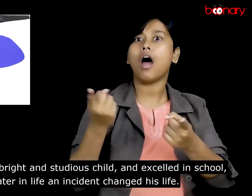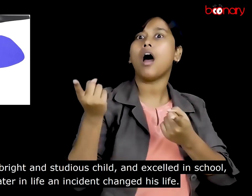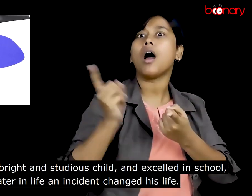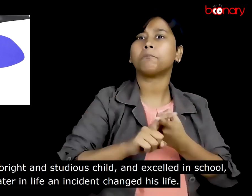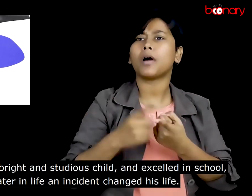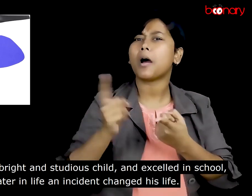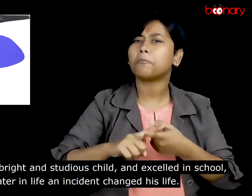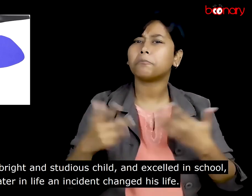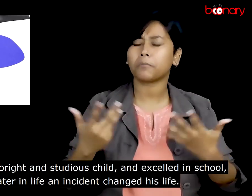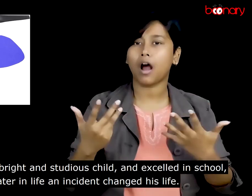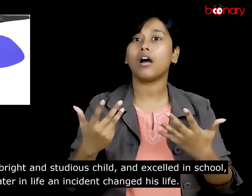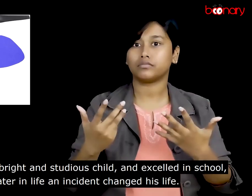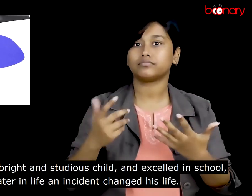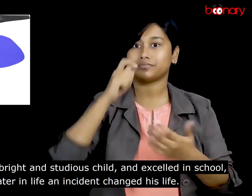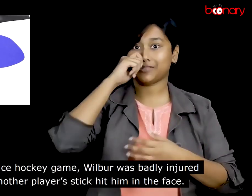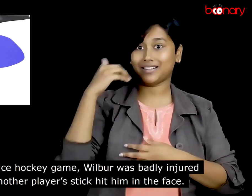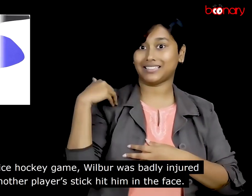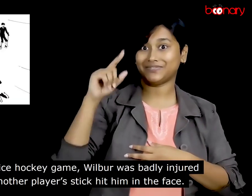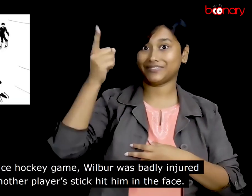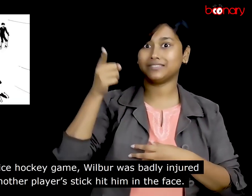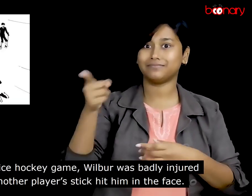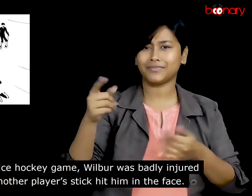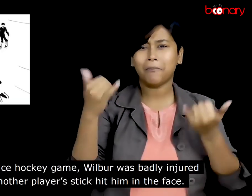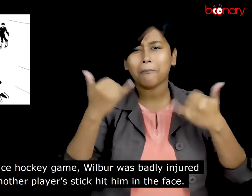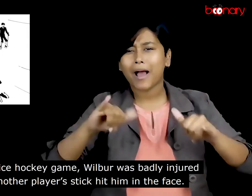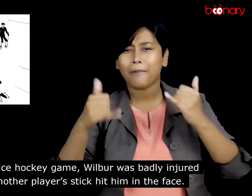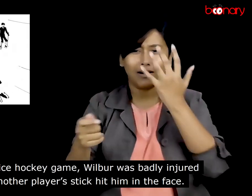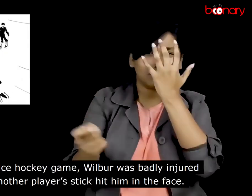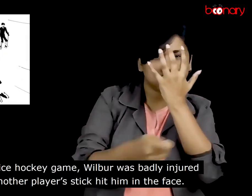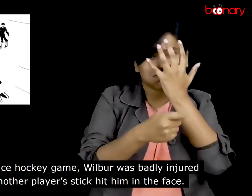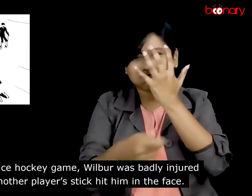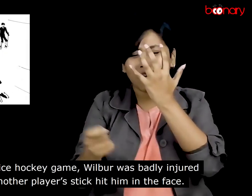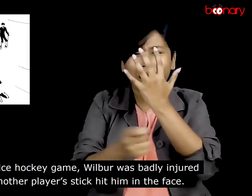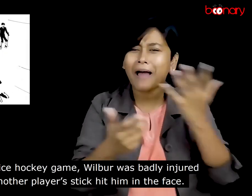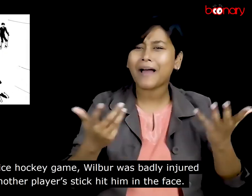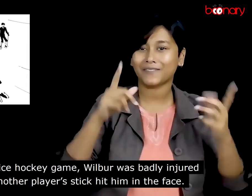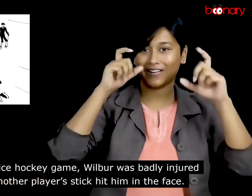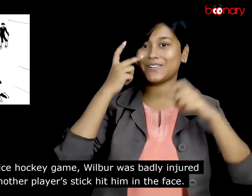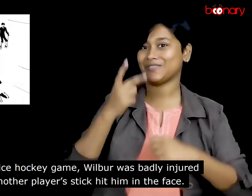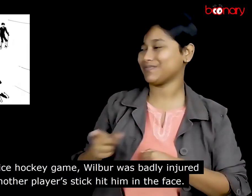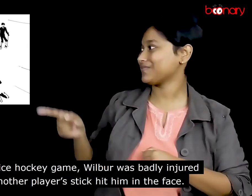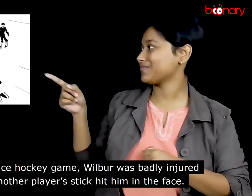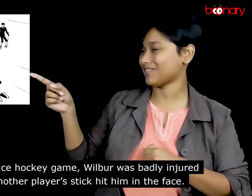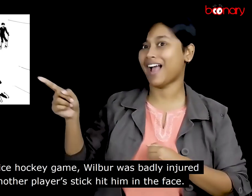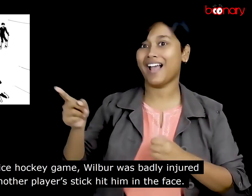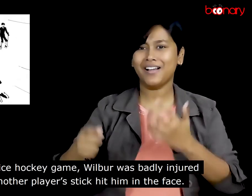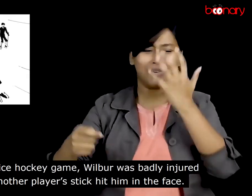incident changed his life. During an ice hockey game, Wilbur